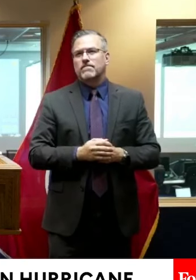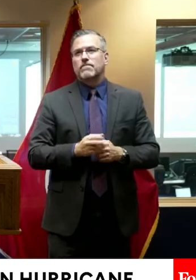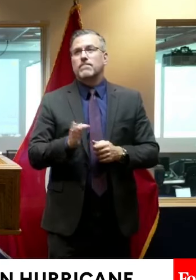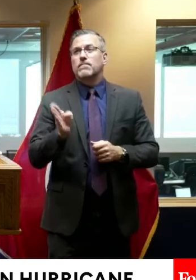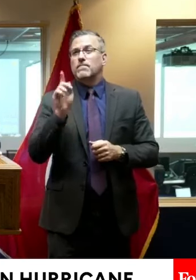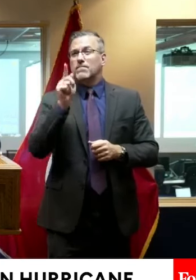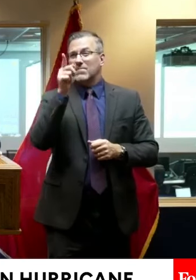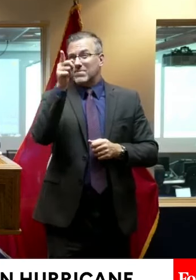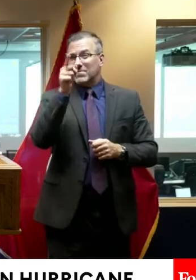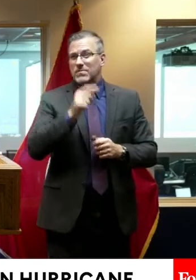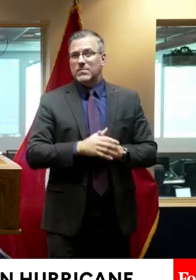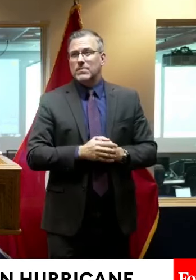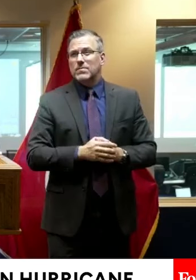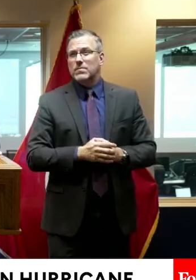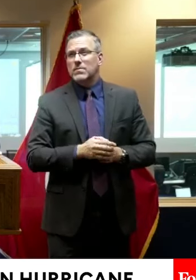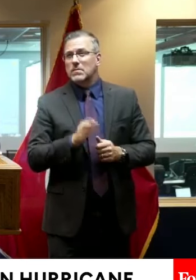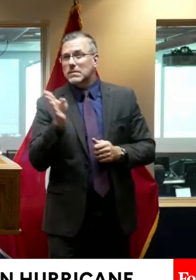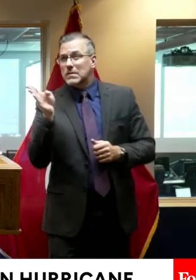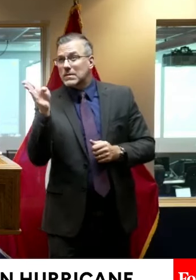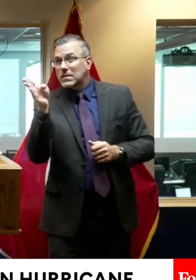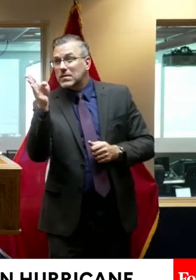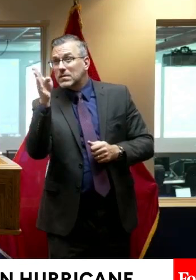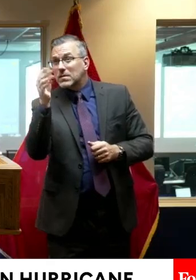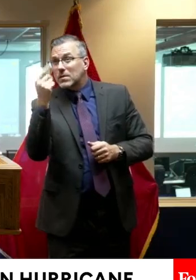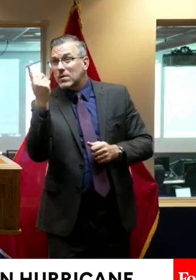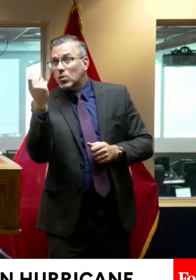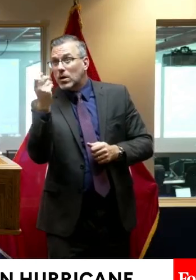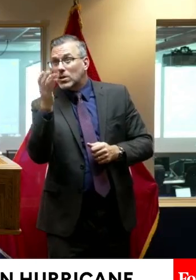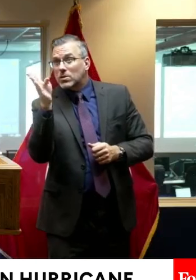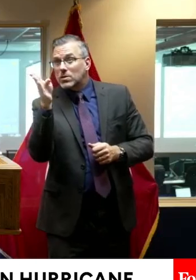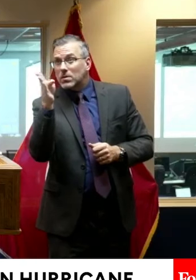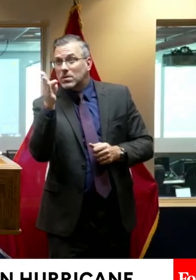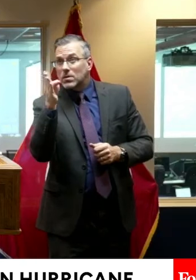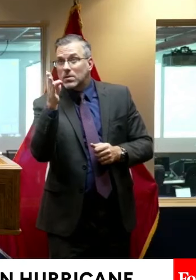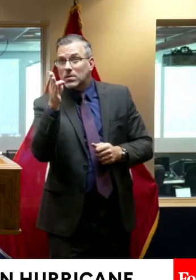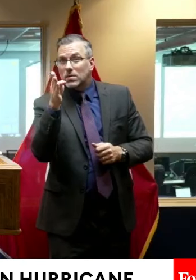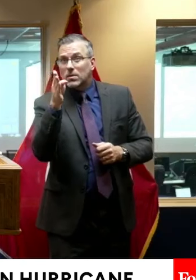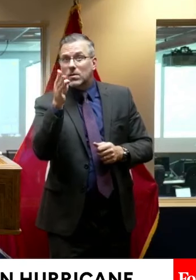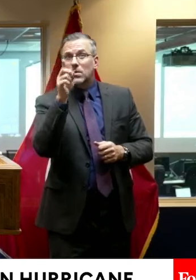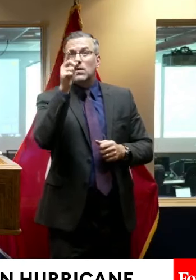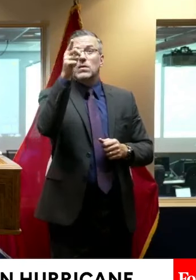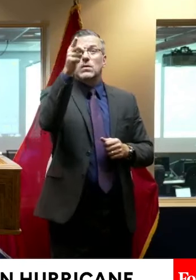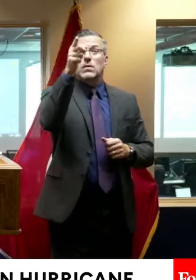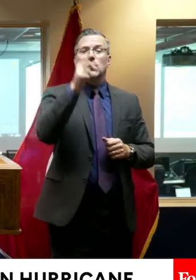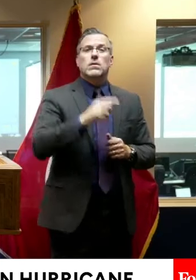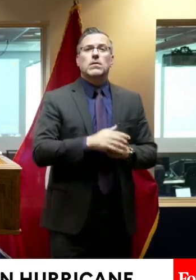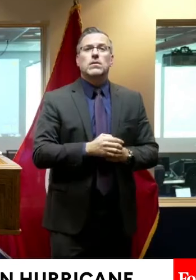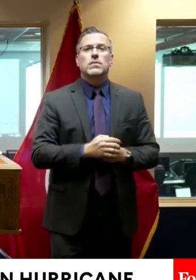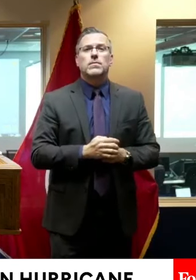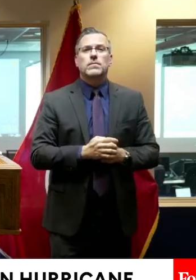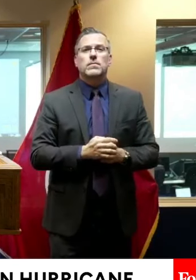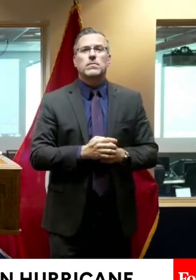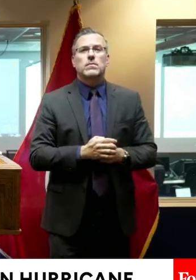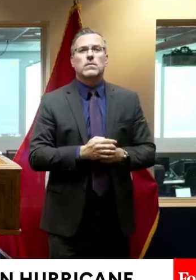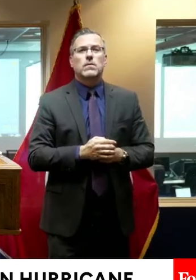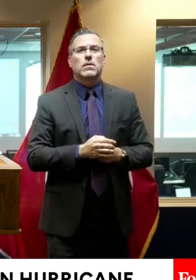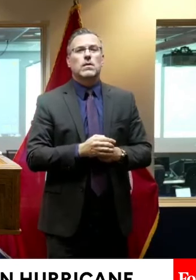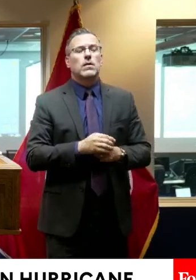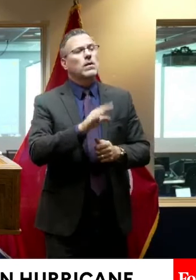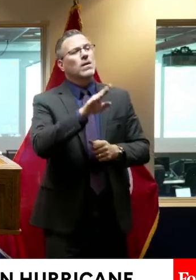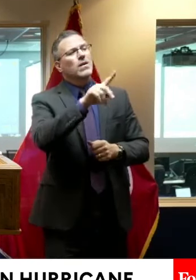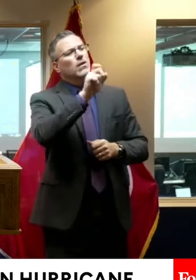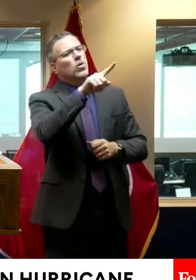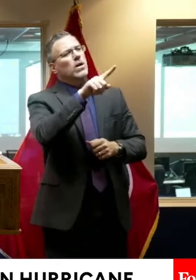Yes, sir. How about we go this way, if you got questions? Governor Lee, yep. So how, with all